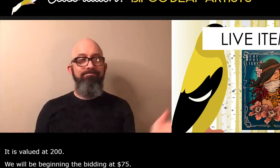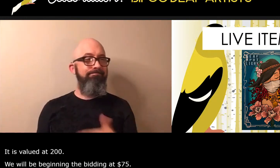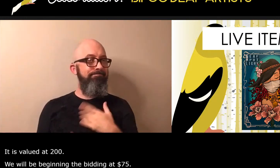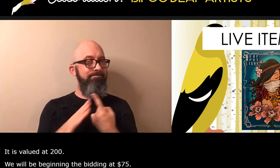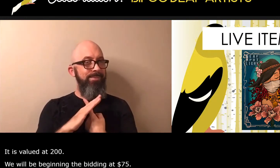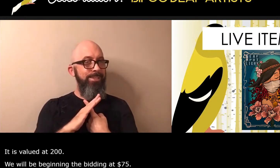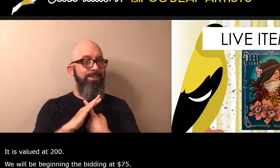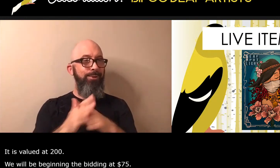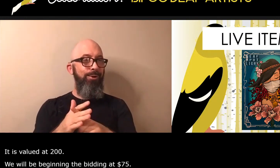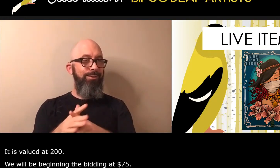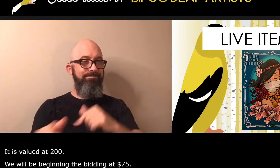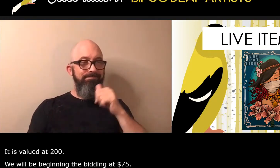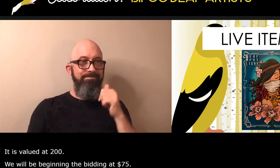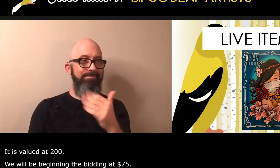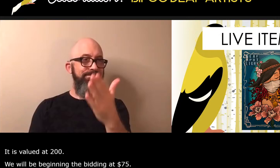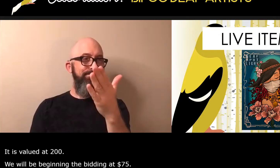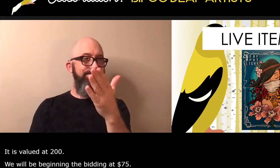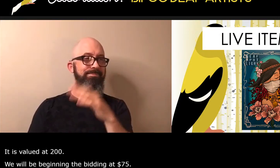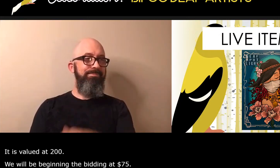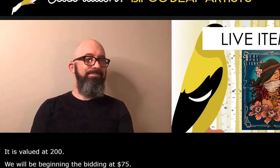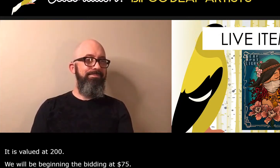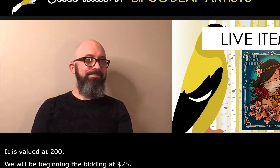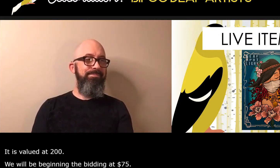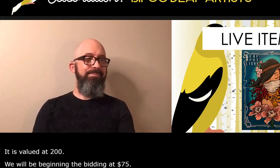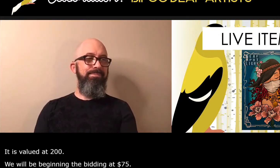We're opening the bid at 75.